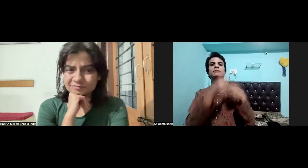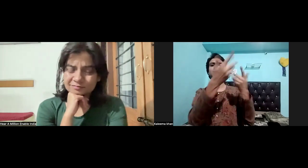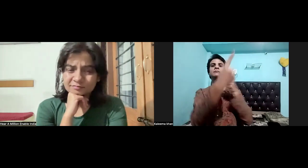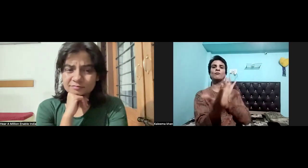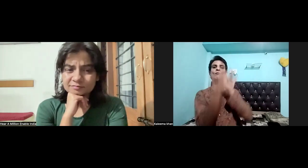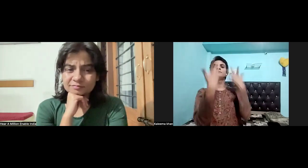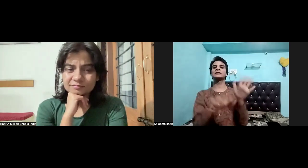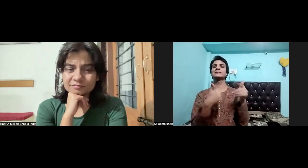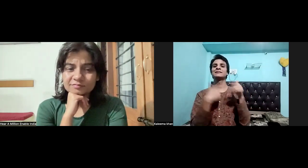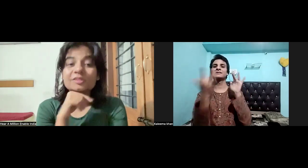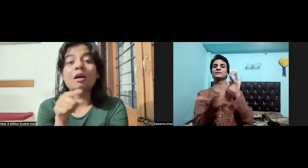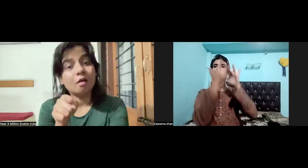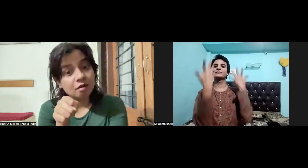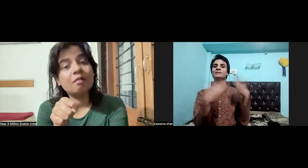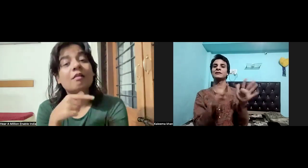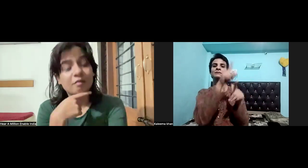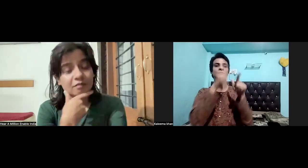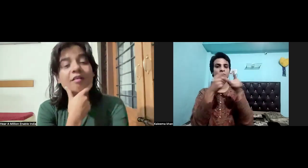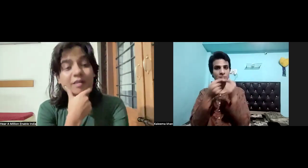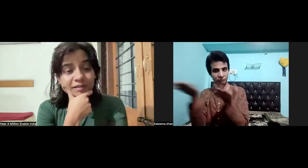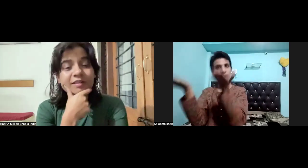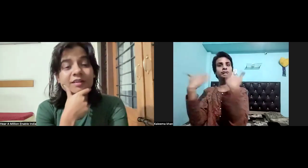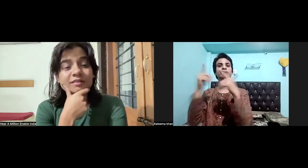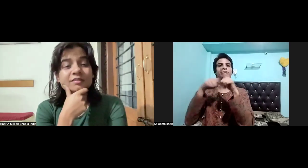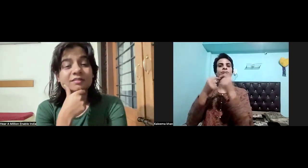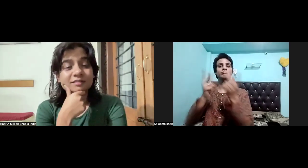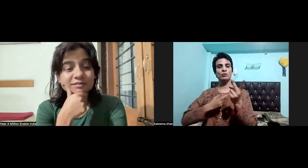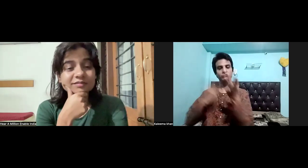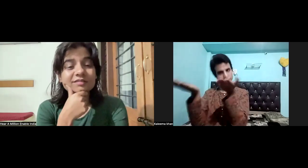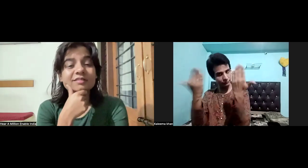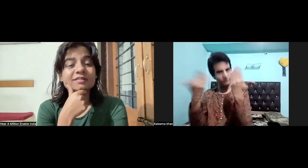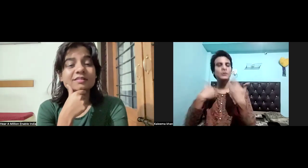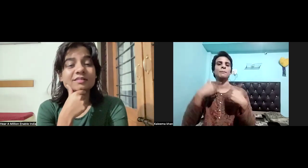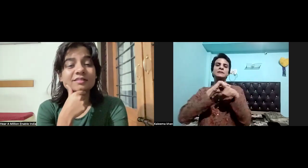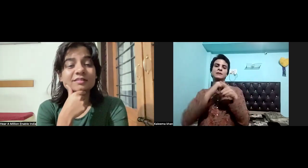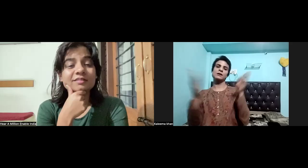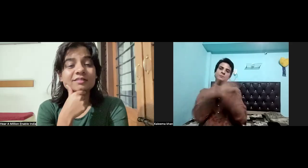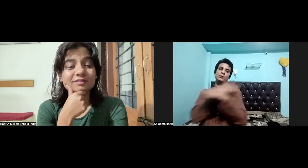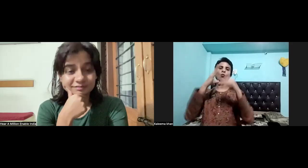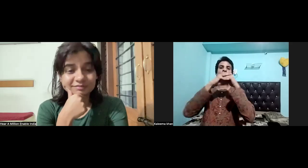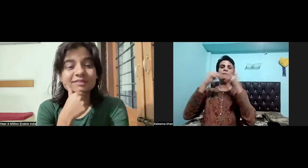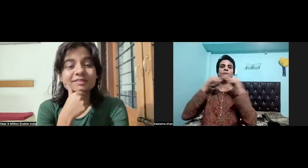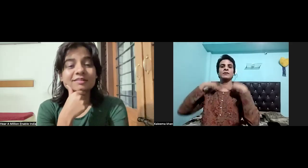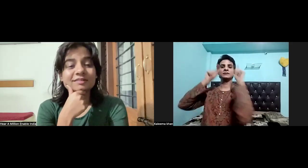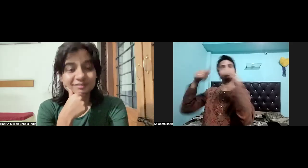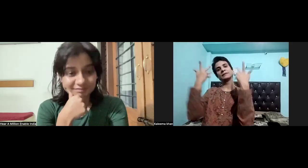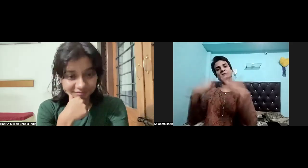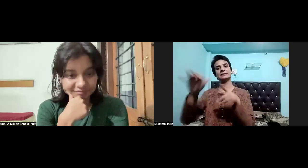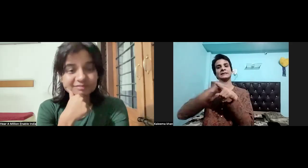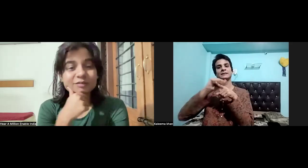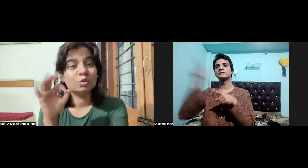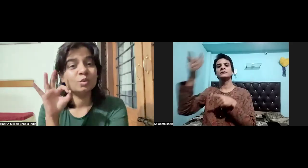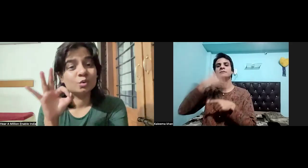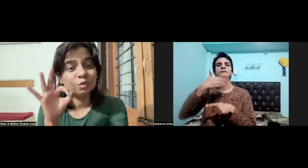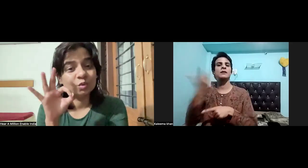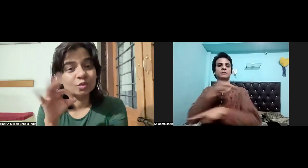people, I've seen that there are a lot of organizations who were saying that if there are trans people, we are open to provide you the jobs. And I got the training